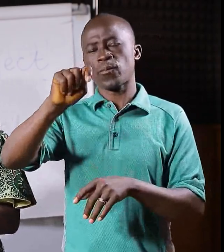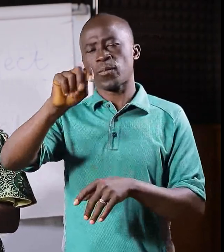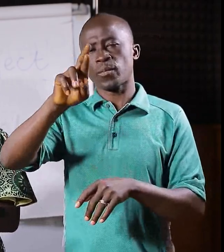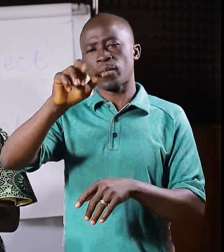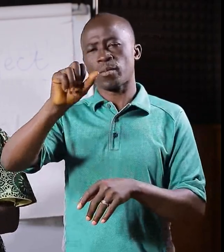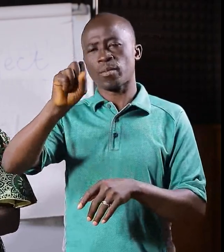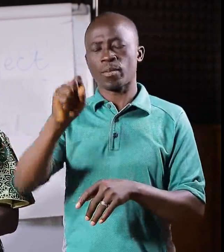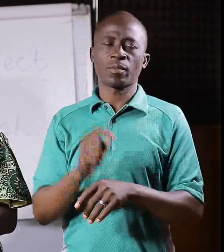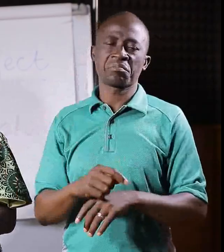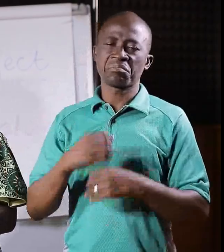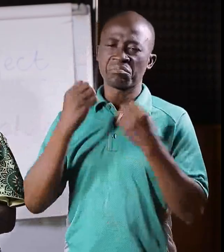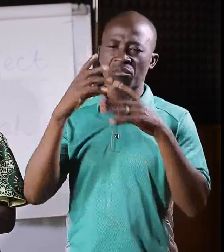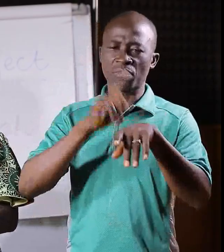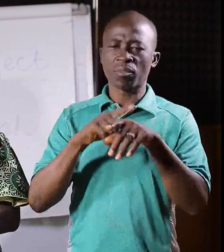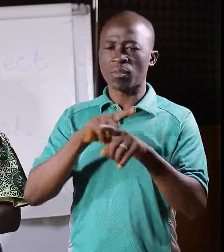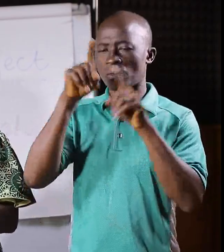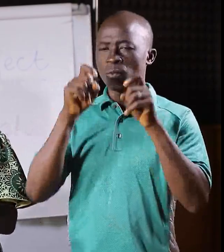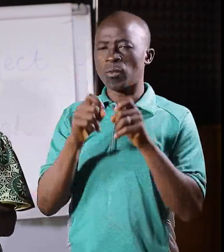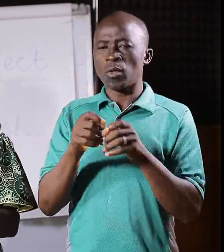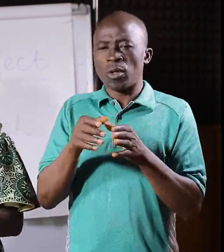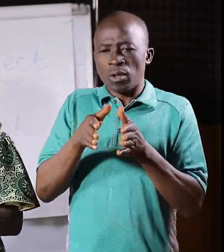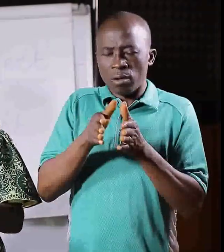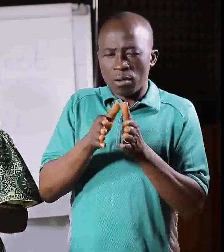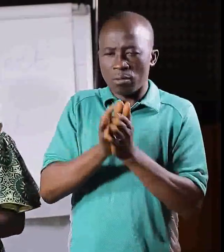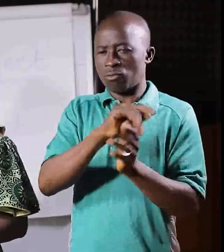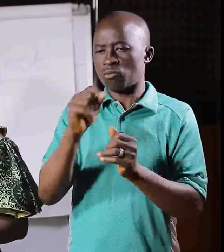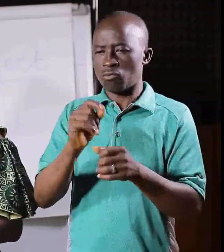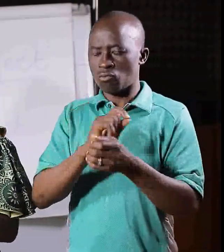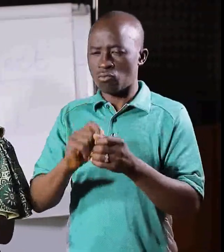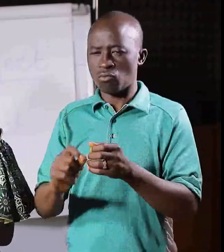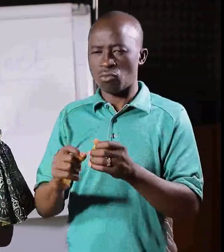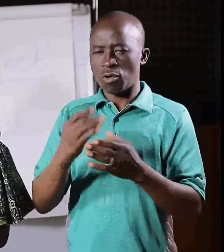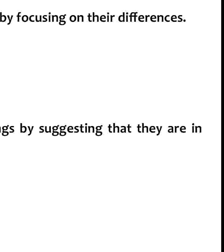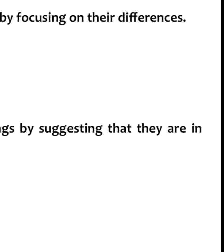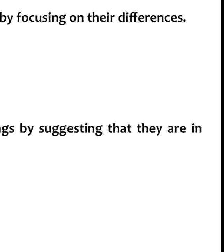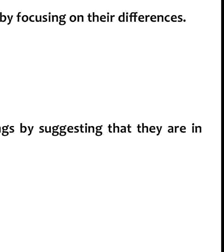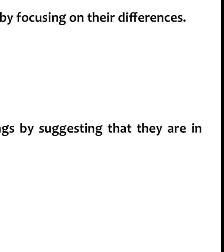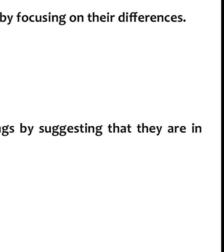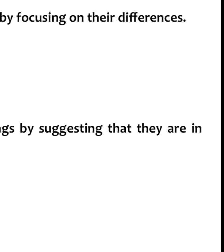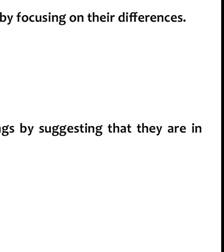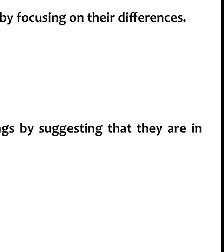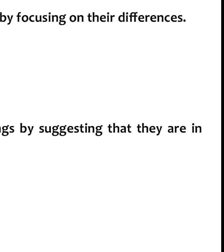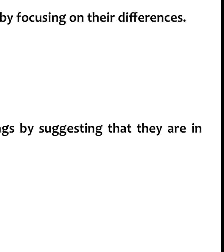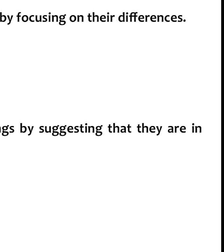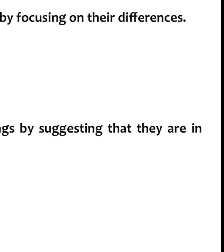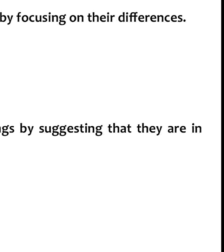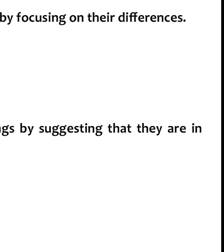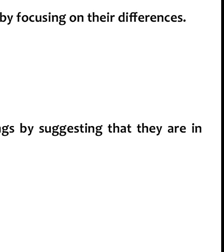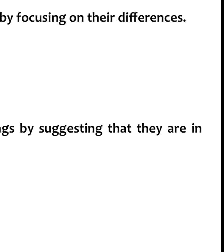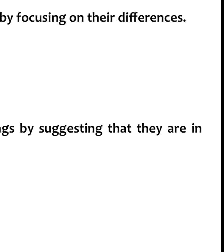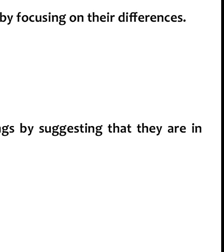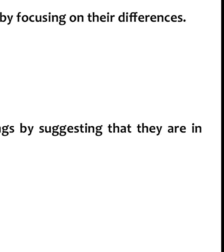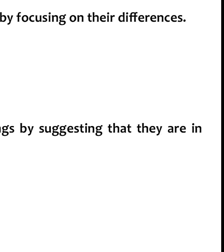times the question will demand you to draw contrast between two things. It means you are focusing on the